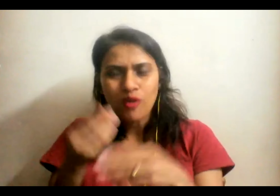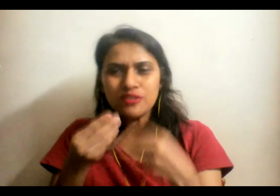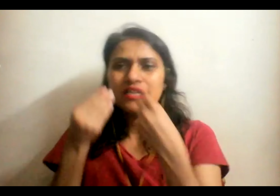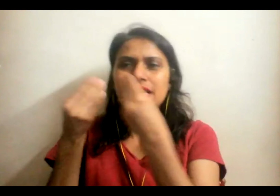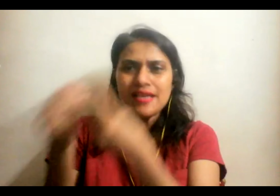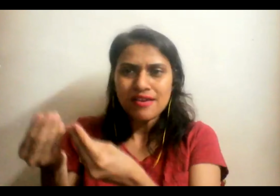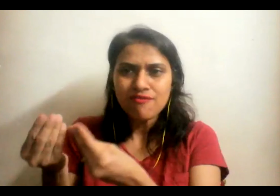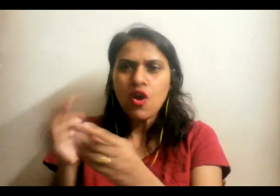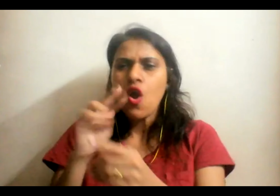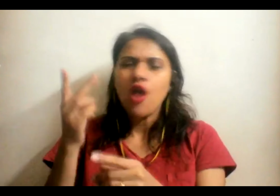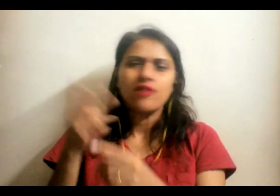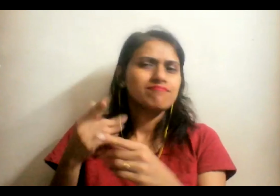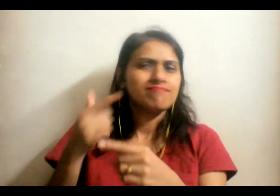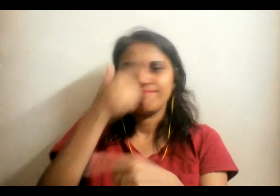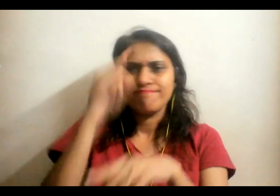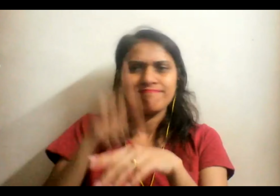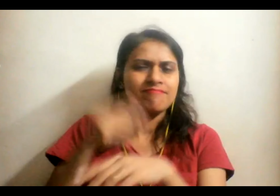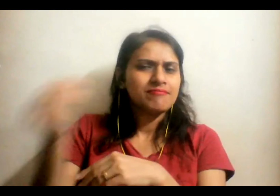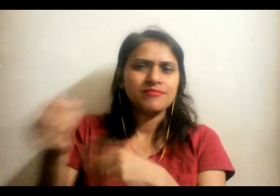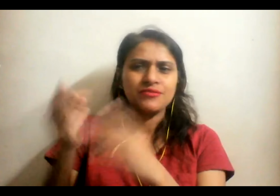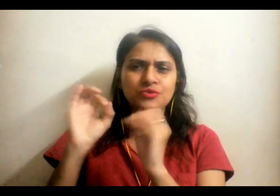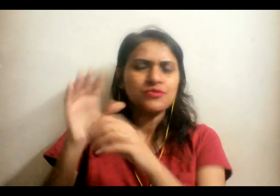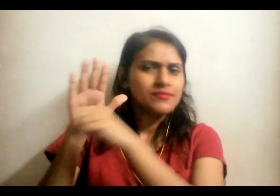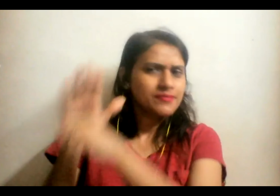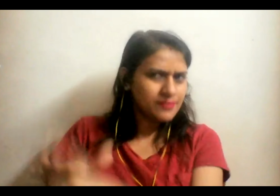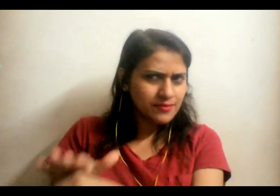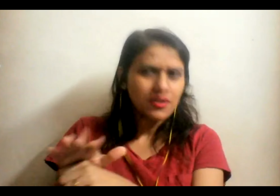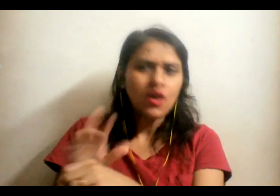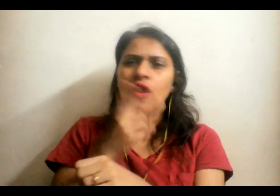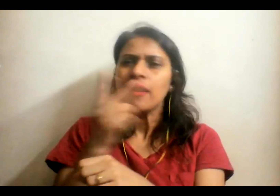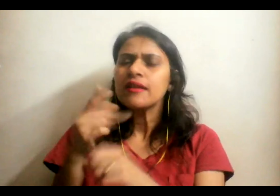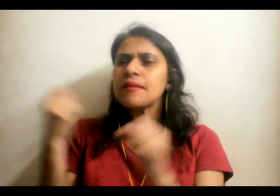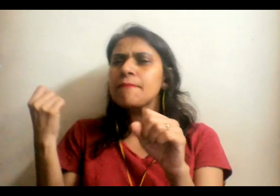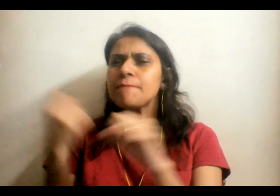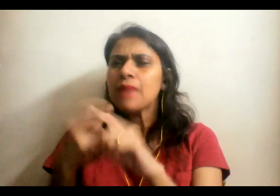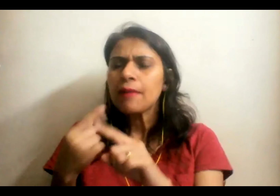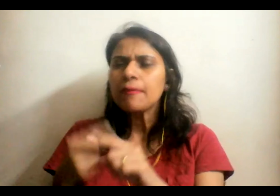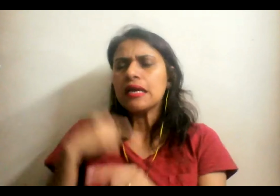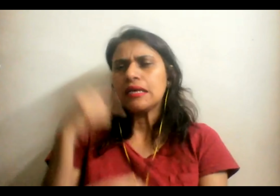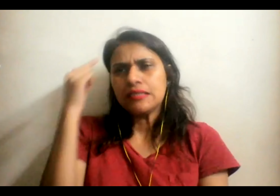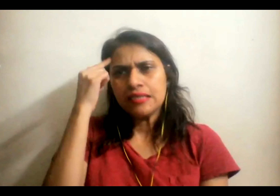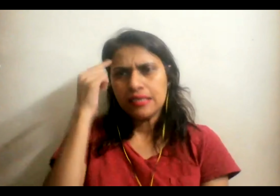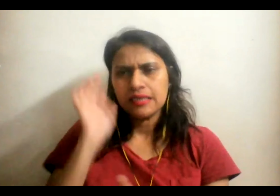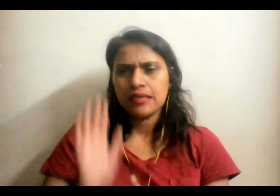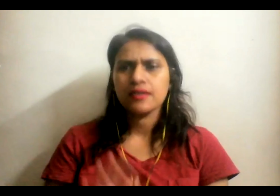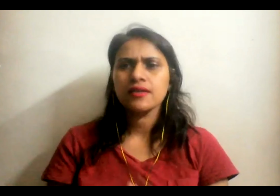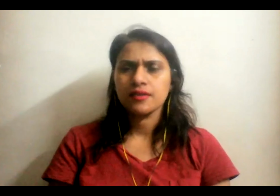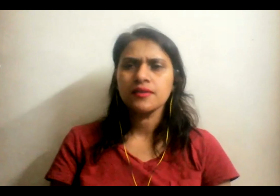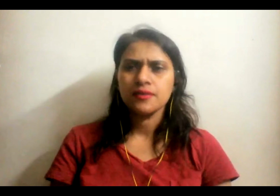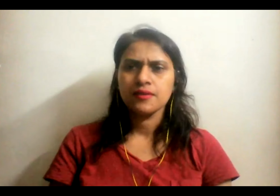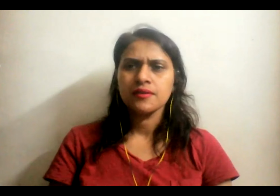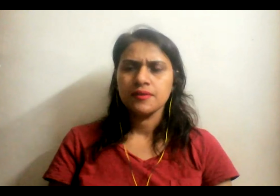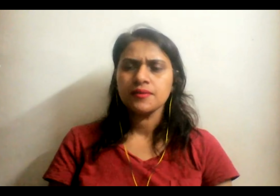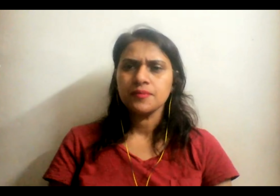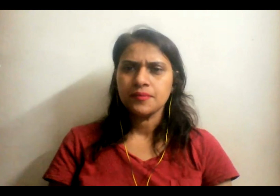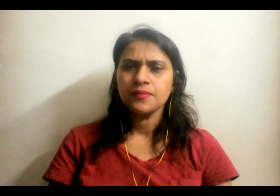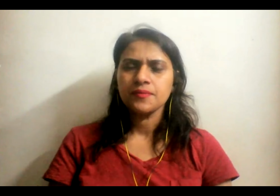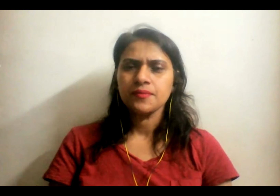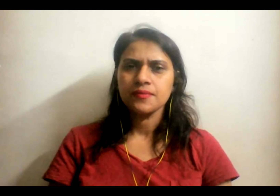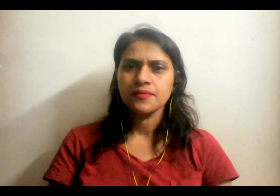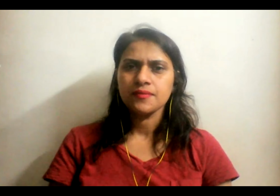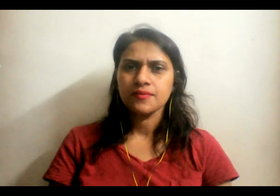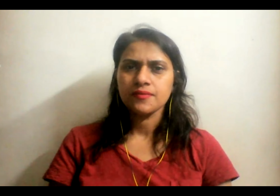the denial of opportunities. So something on these lines we were thinking, if we do